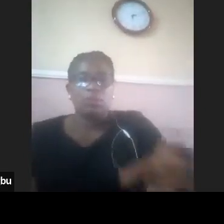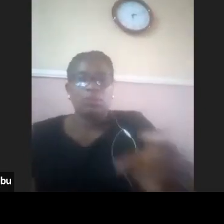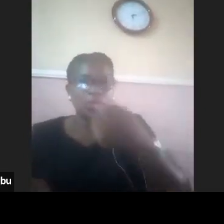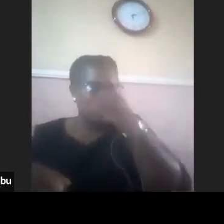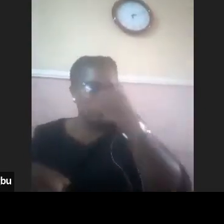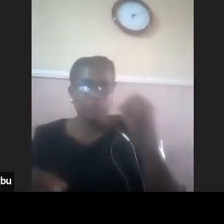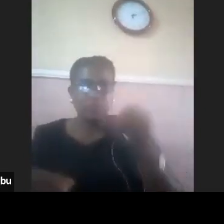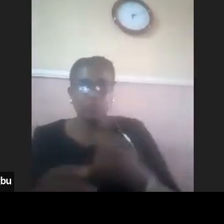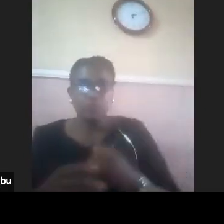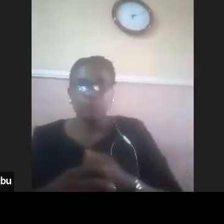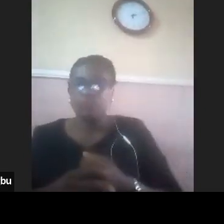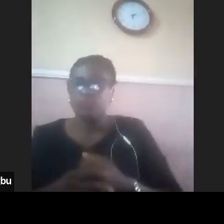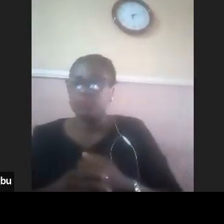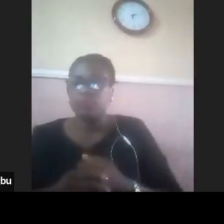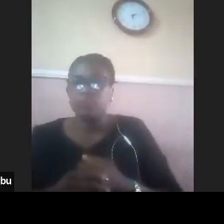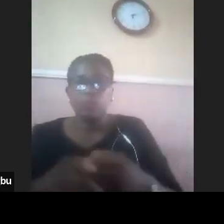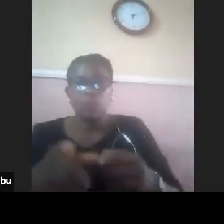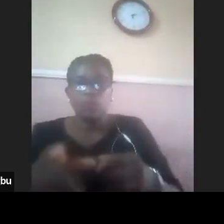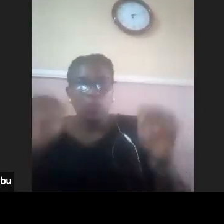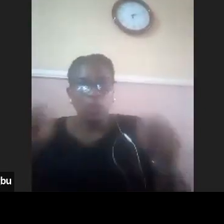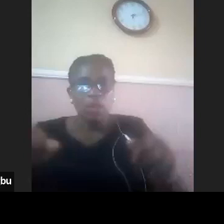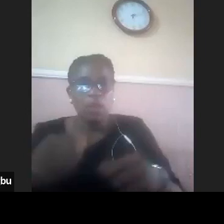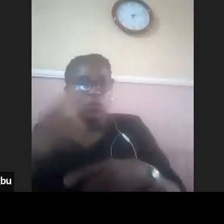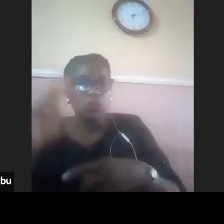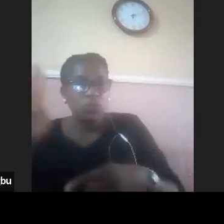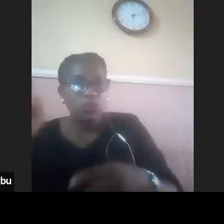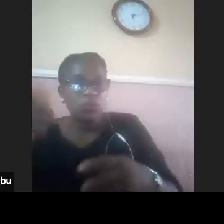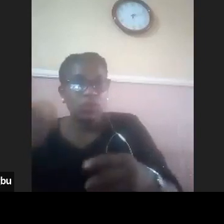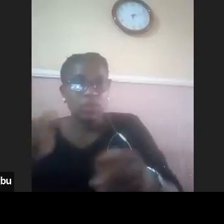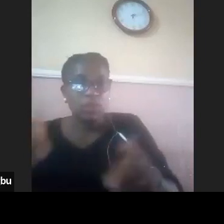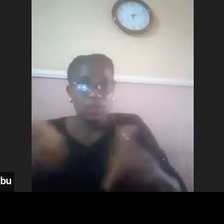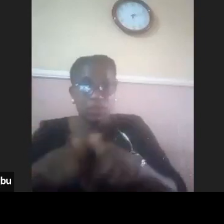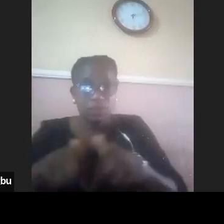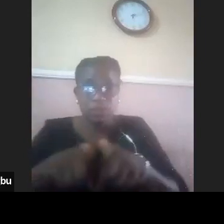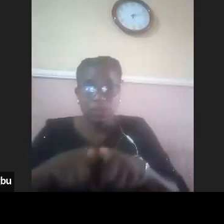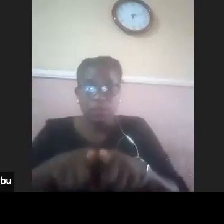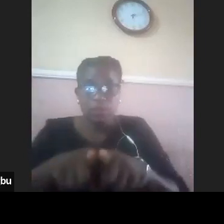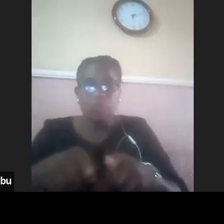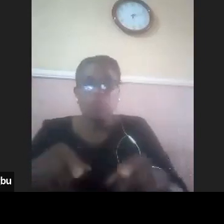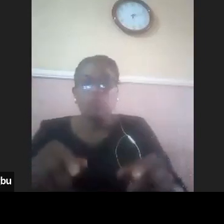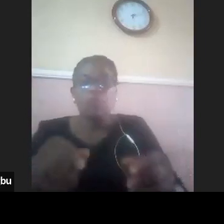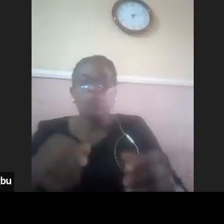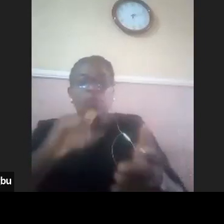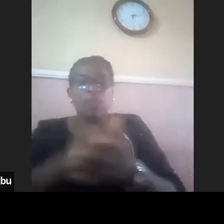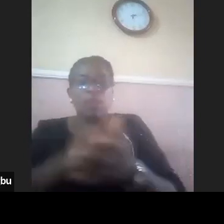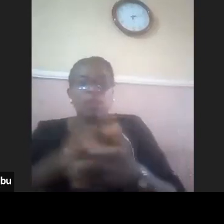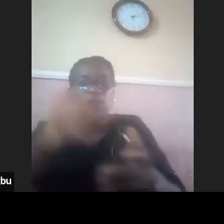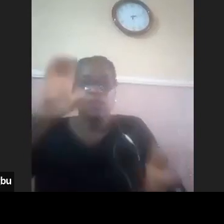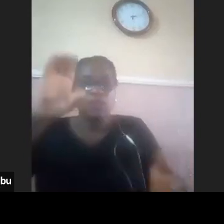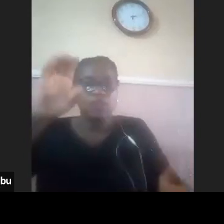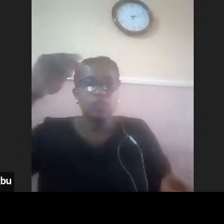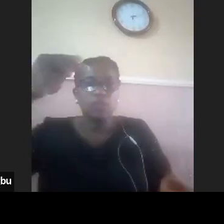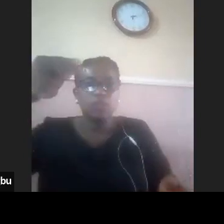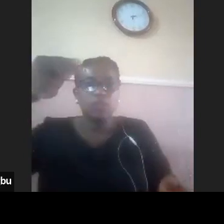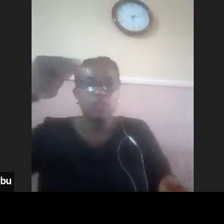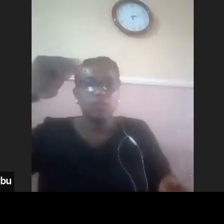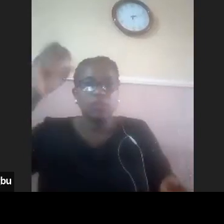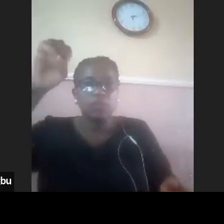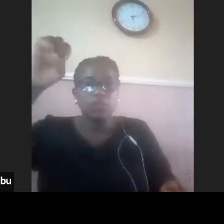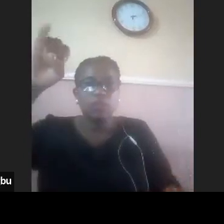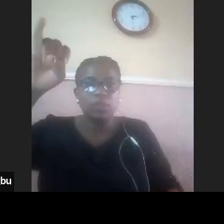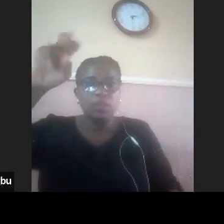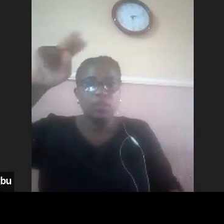you can use the same approach that Chinelo talked about when you're talking about your career plans, your